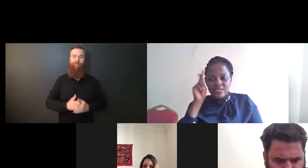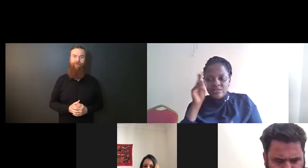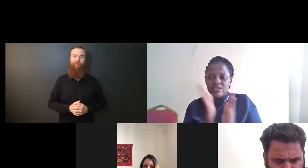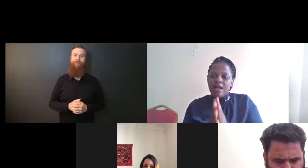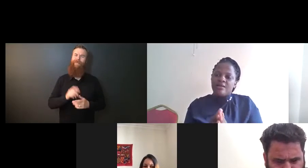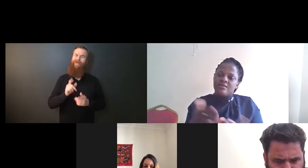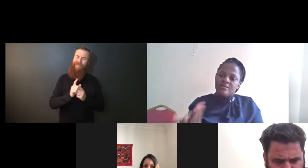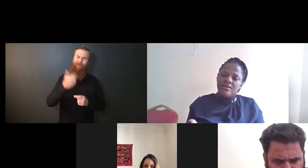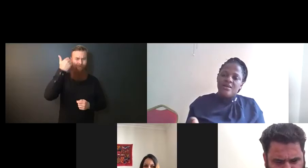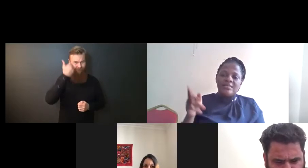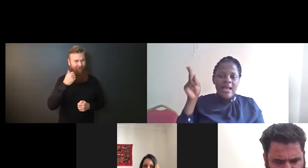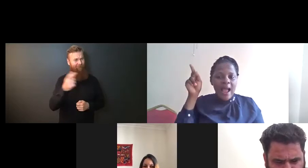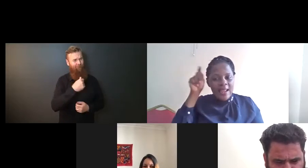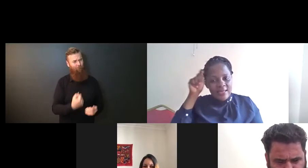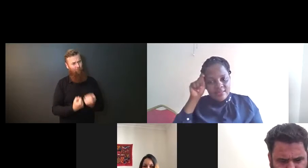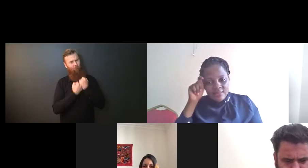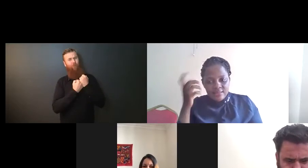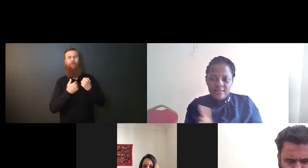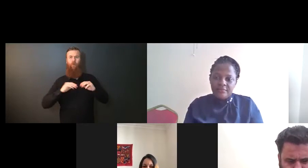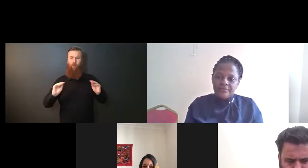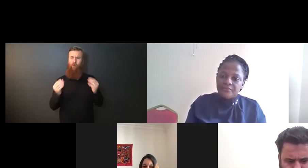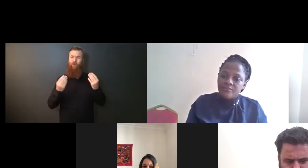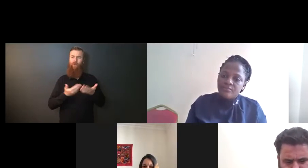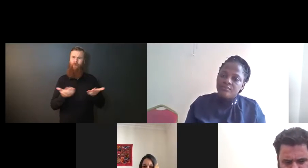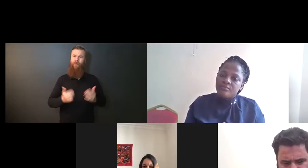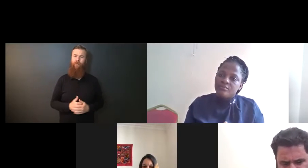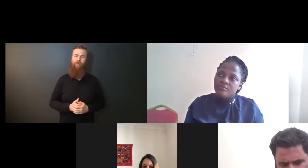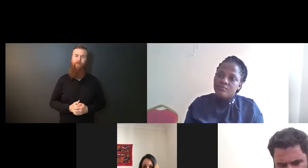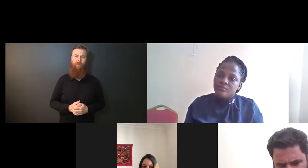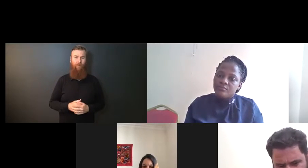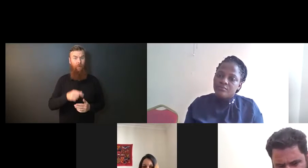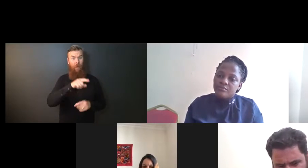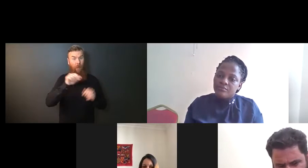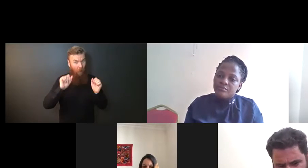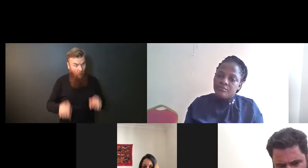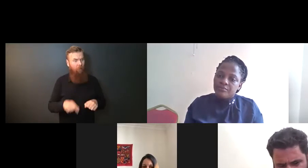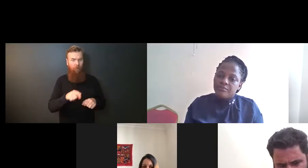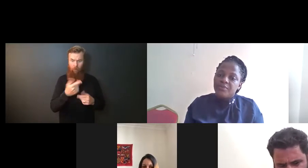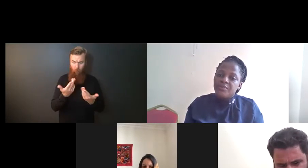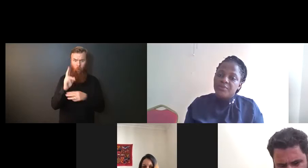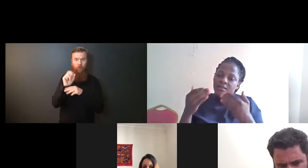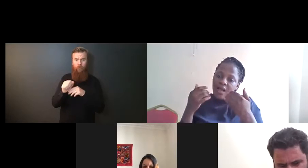then it means we can put in our skills into use and we can develop them.